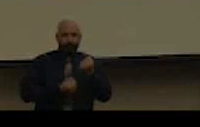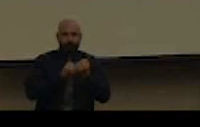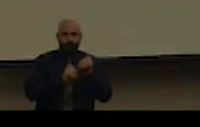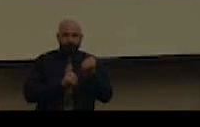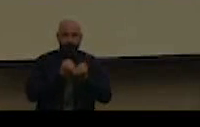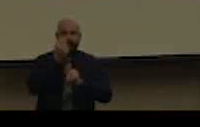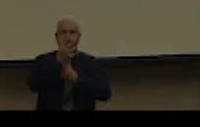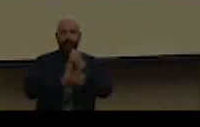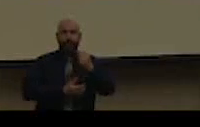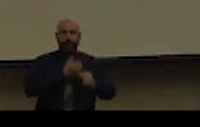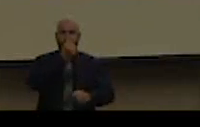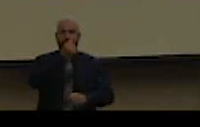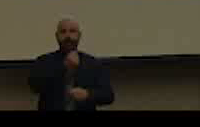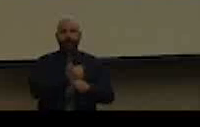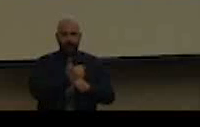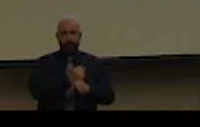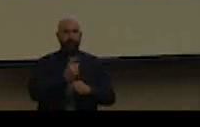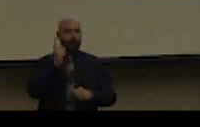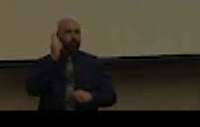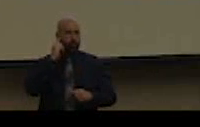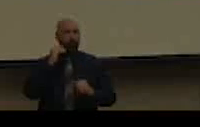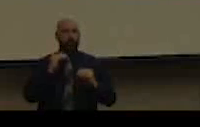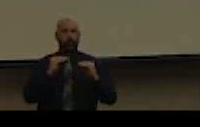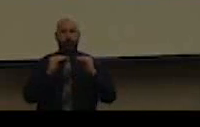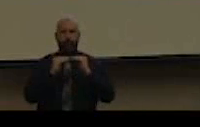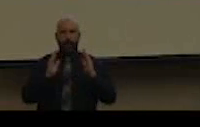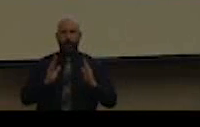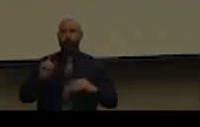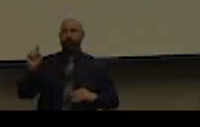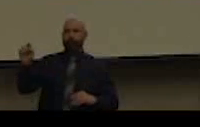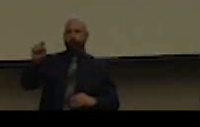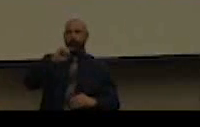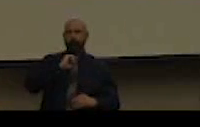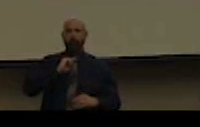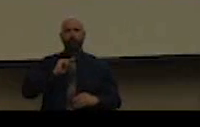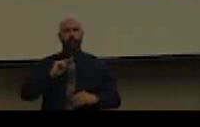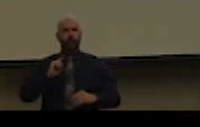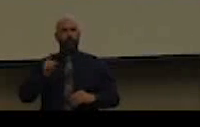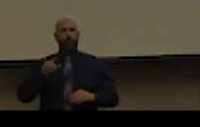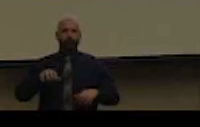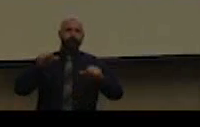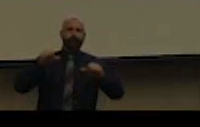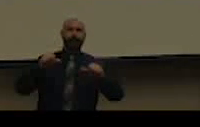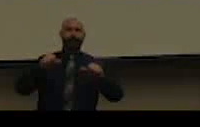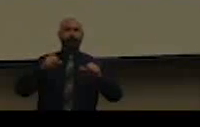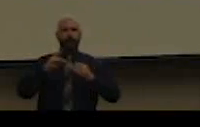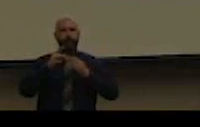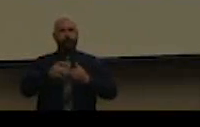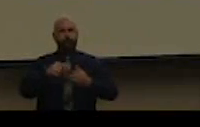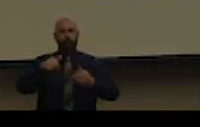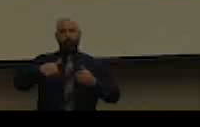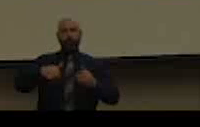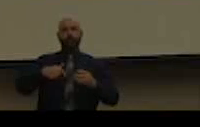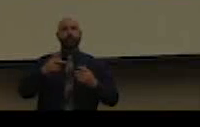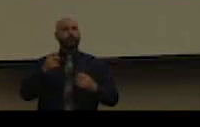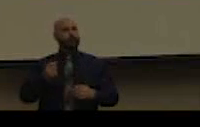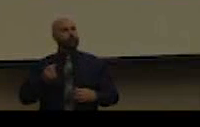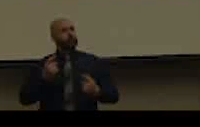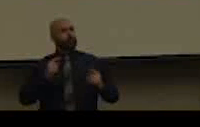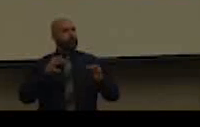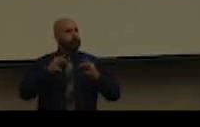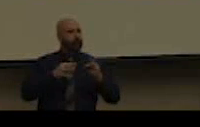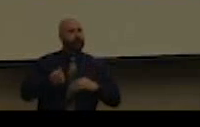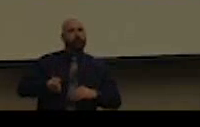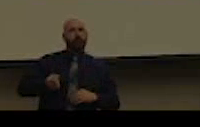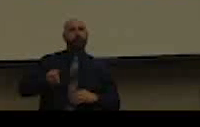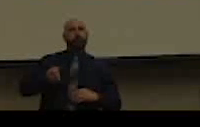colleague, championing early ed, understanding the impact, trying to see where they could potentially, if any of their